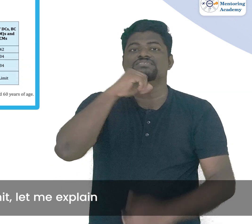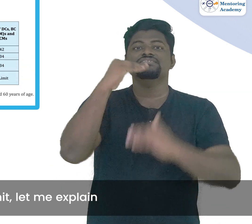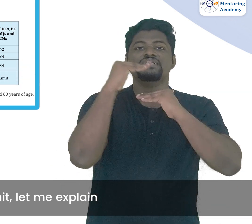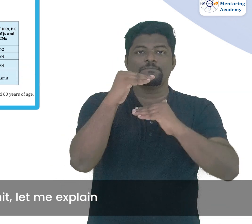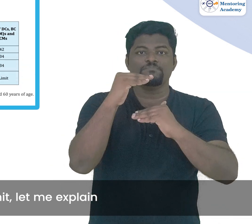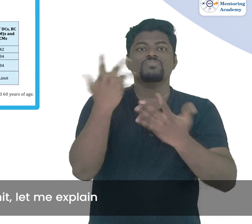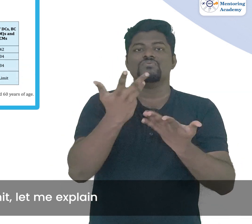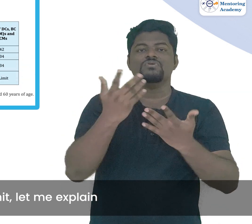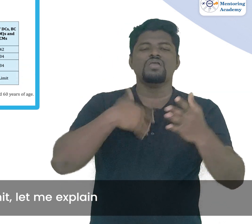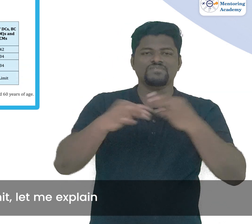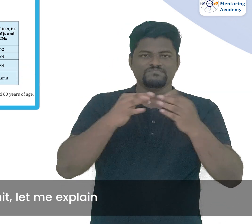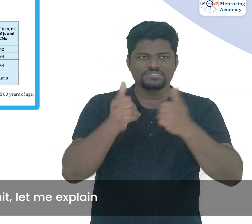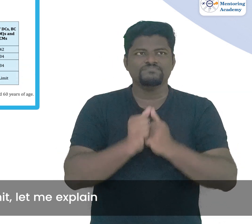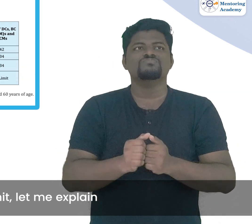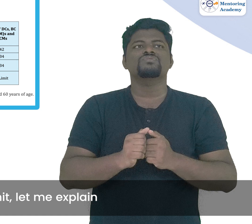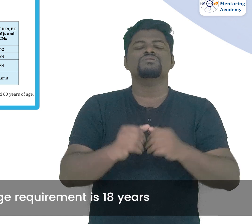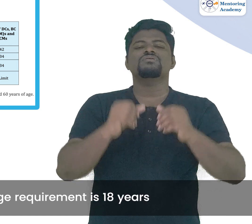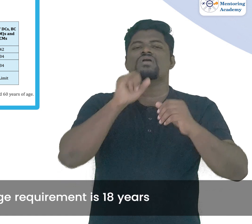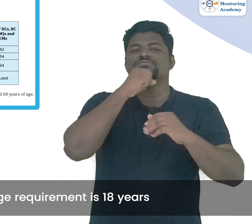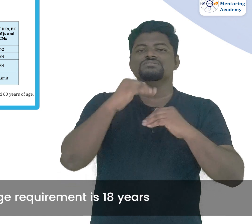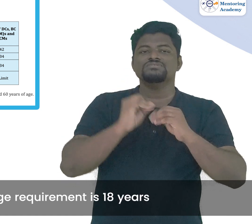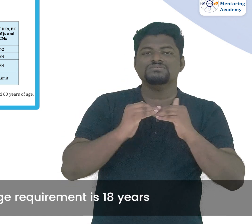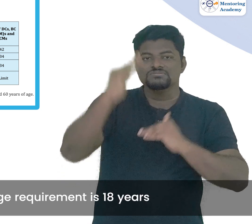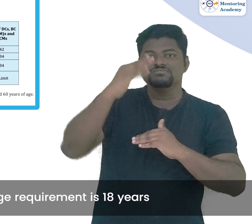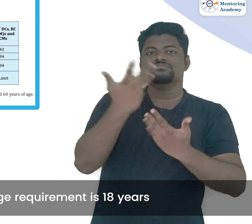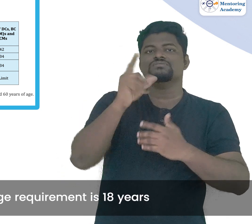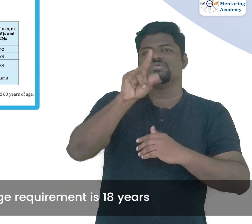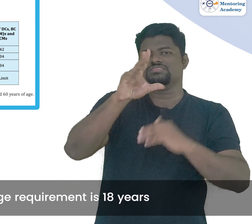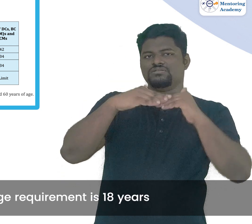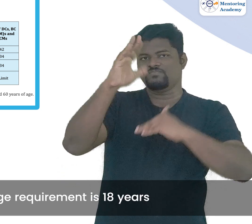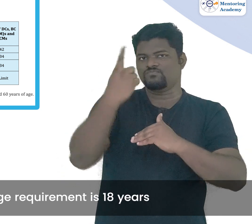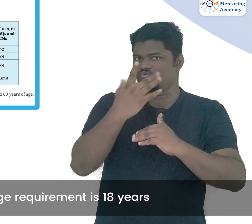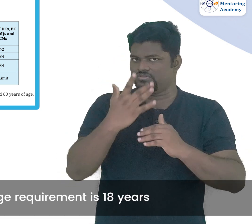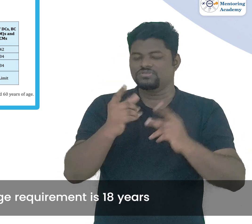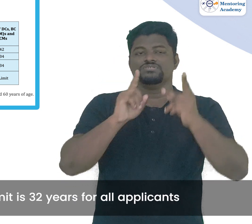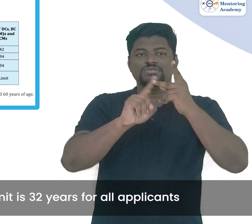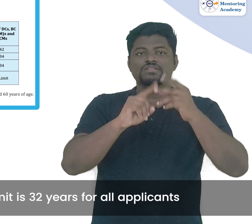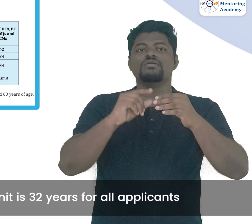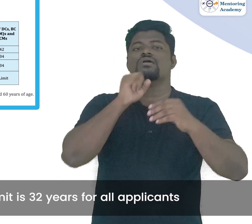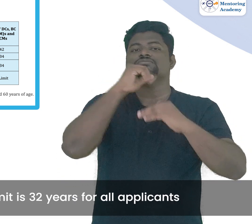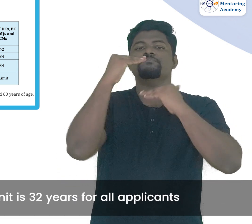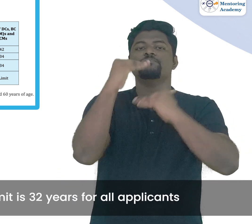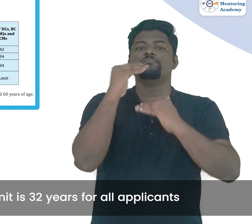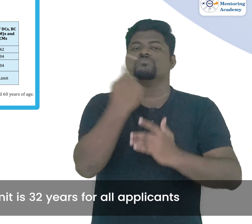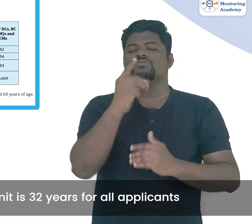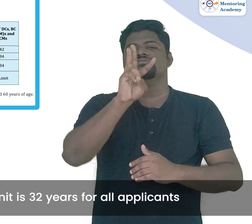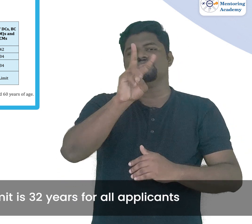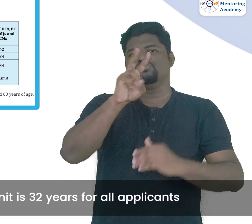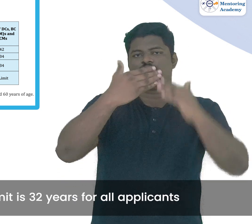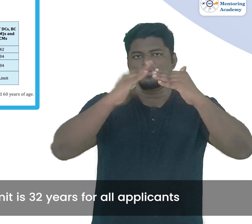Age limit. Let me explain. The minimum age requirement is 18 years. The maximum age limit is